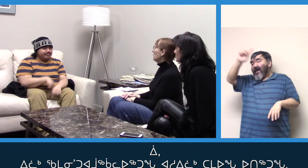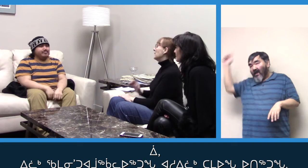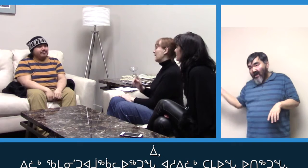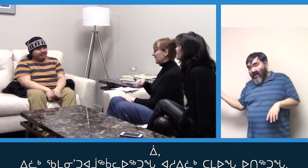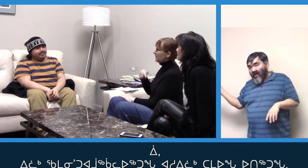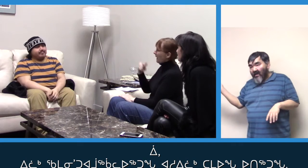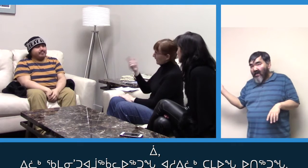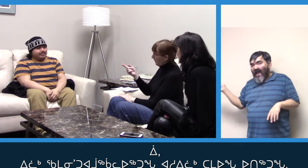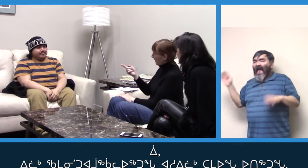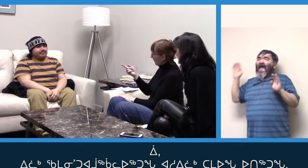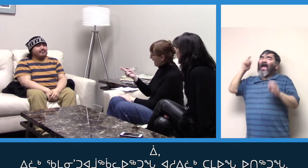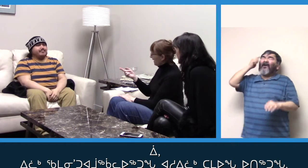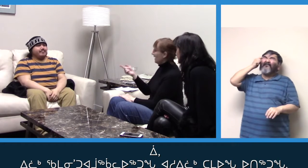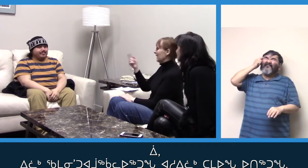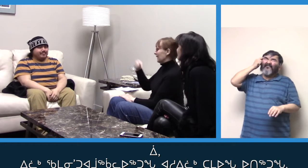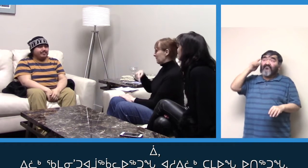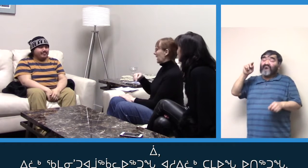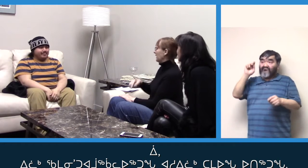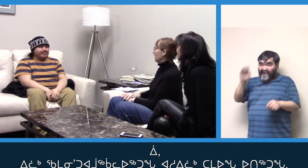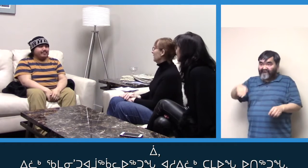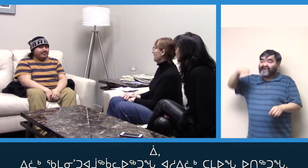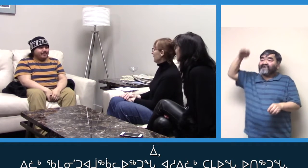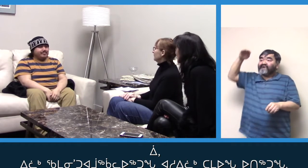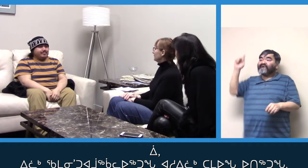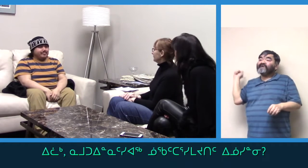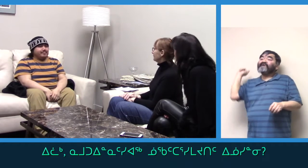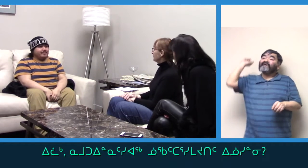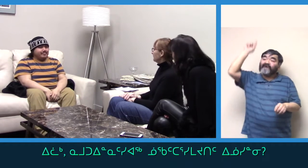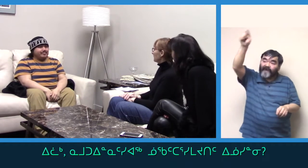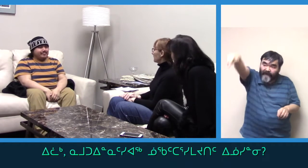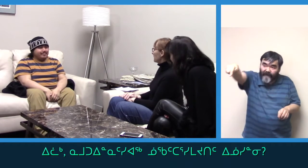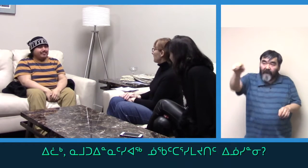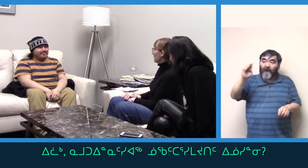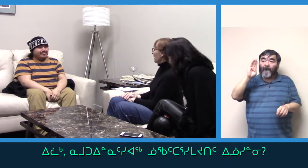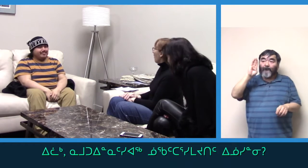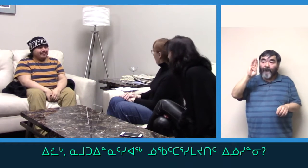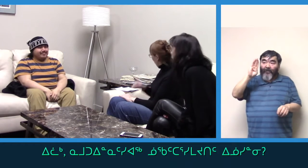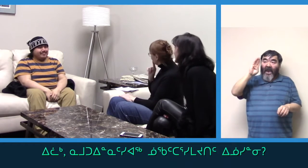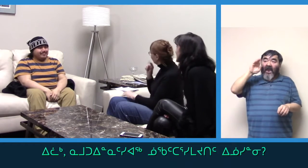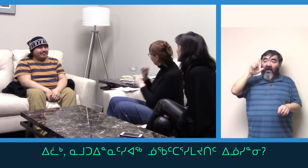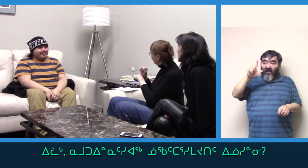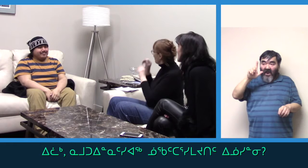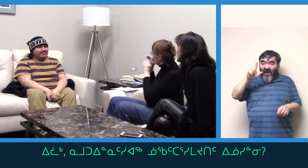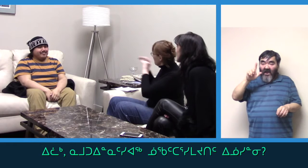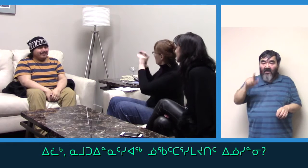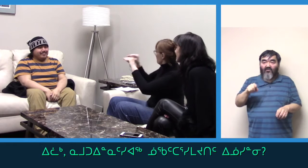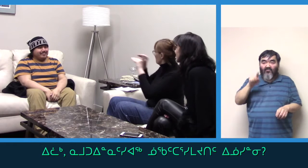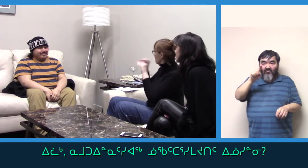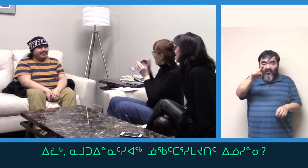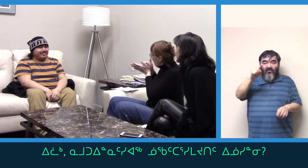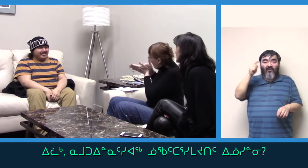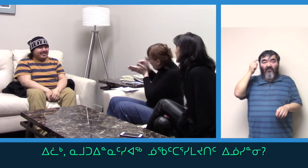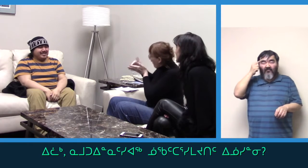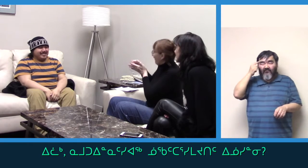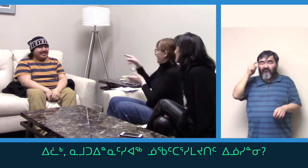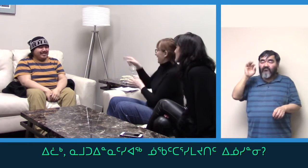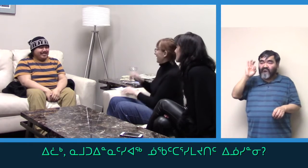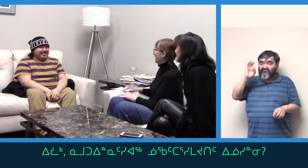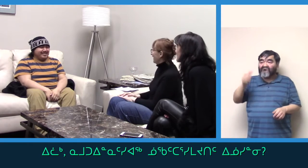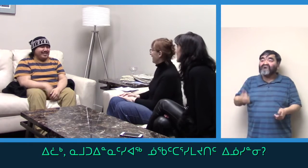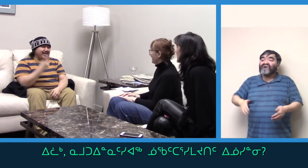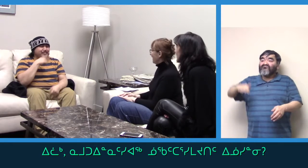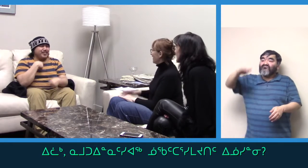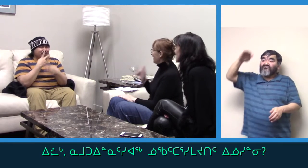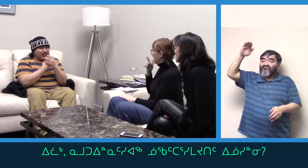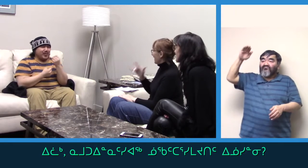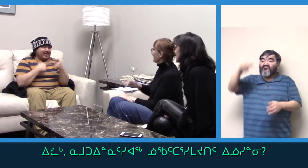Yeah. Well, then back to Baker Lake and back here. So you've moved around a lot in your life. You're